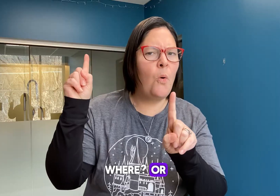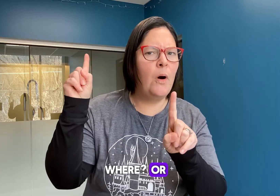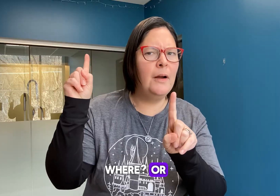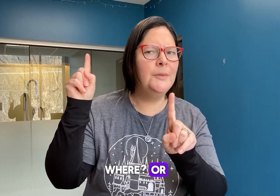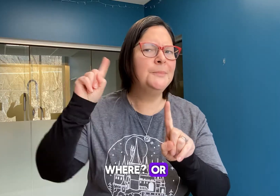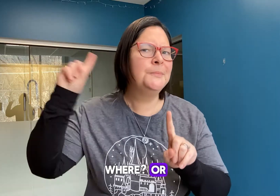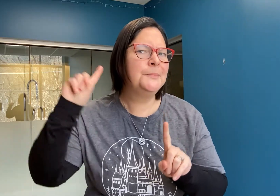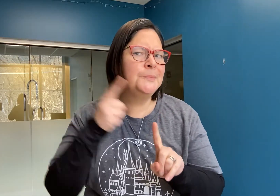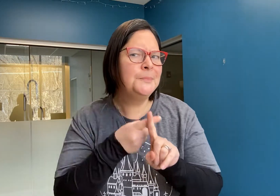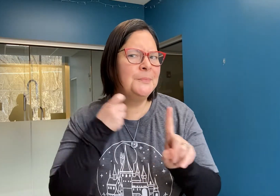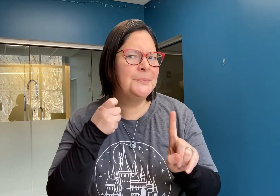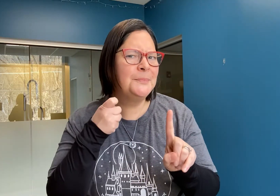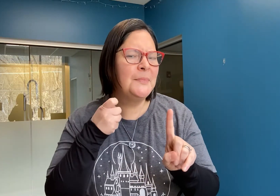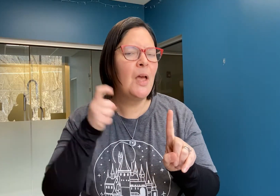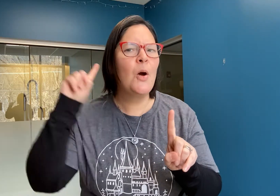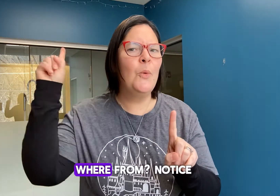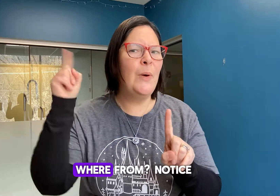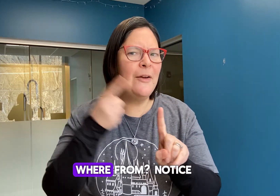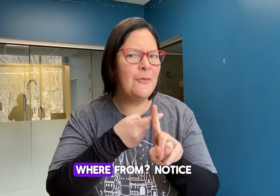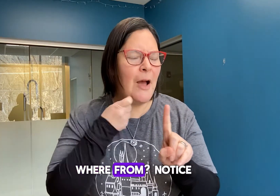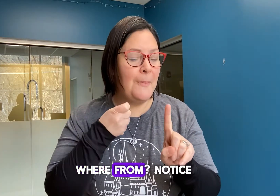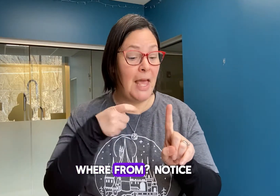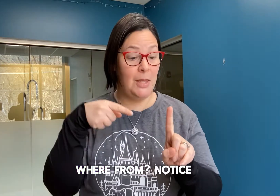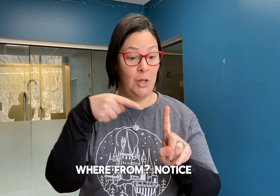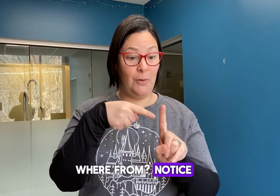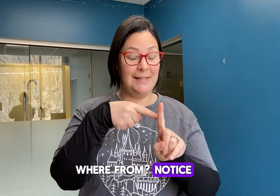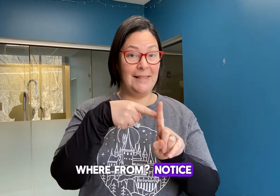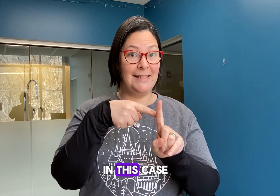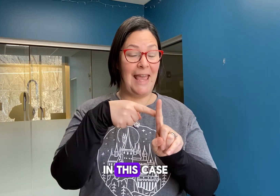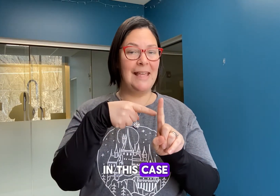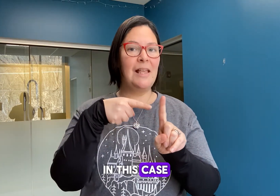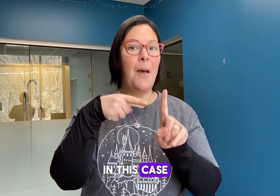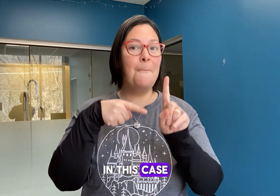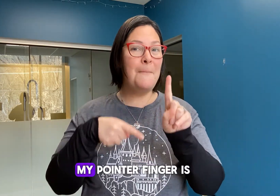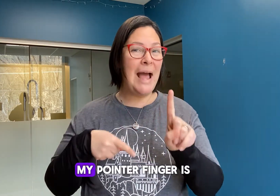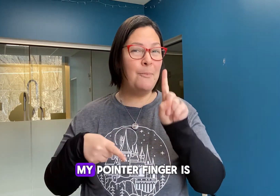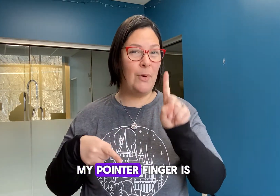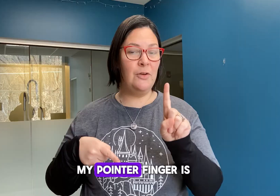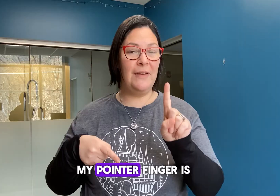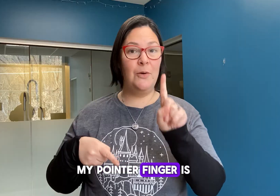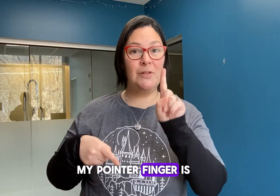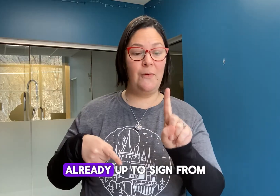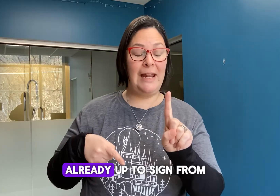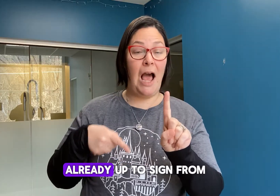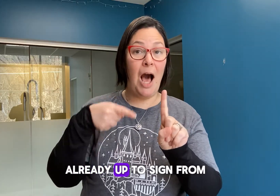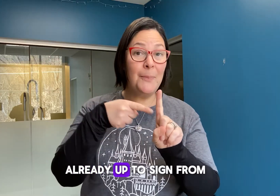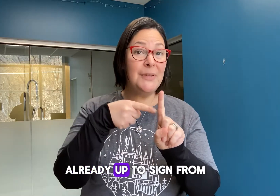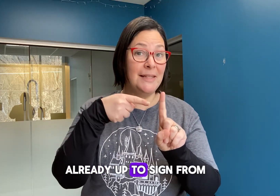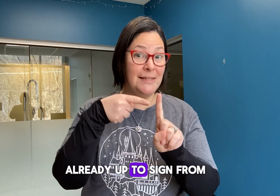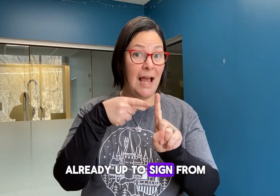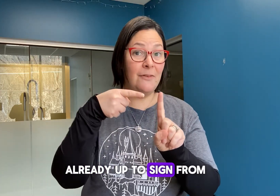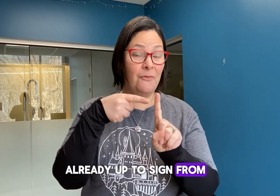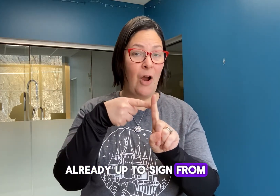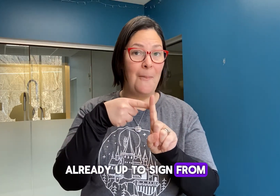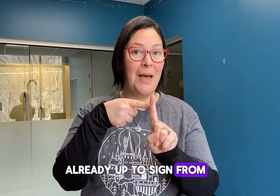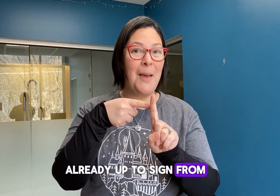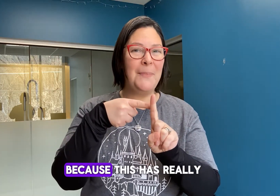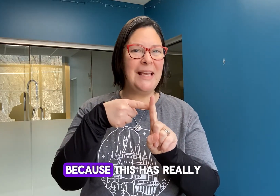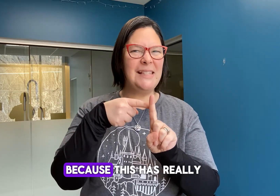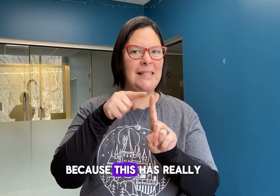or where from. Notice in this case, my pointer finger is already up to sign from because this has